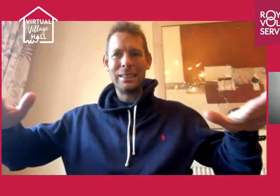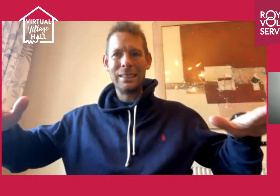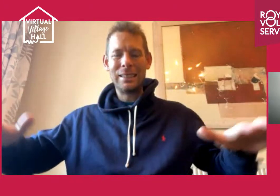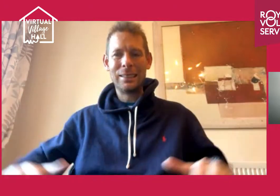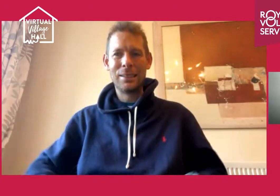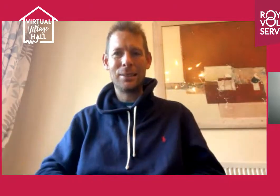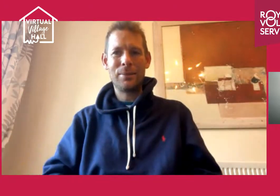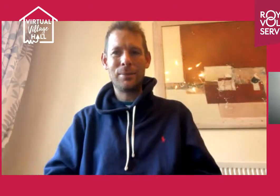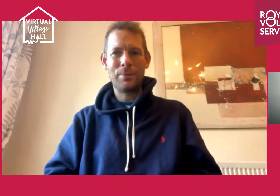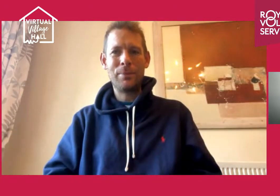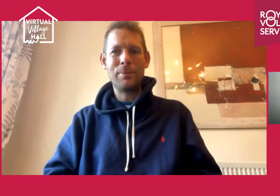And sea,